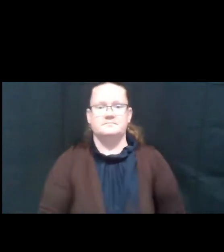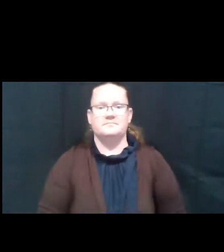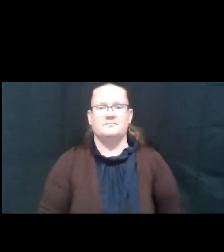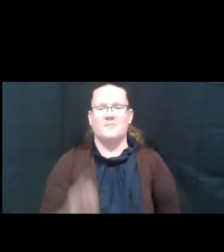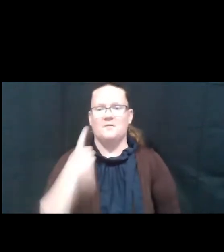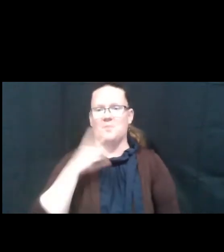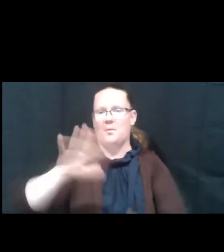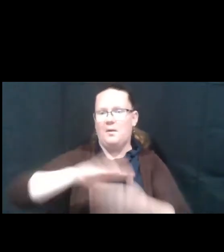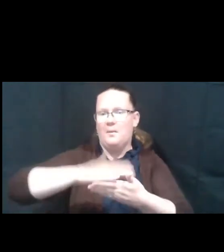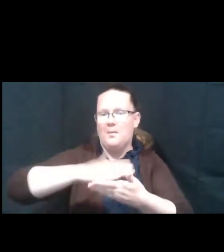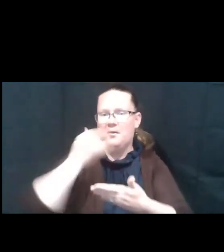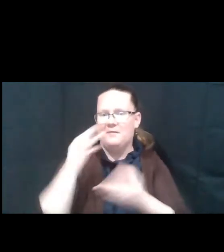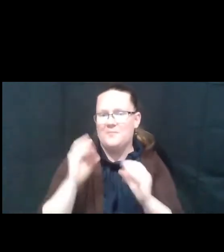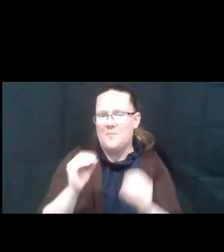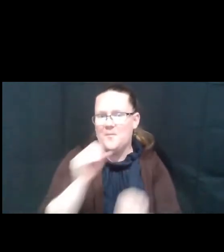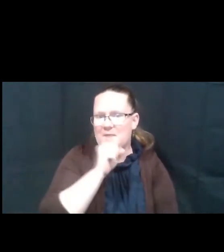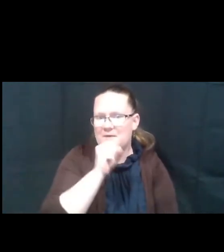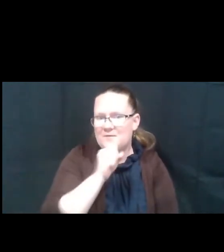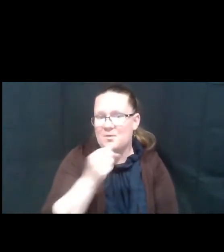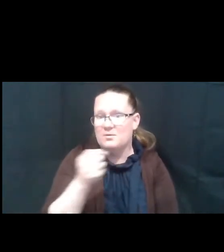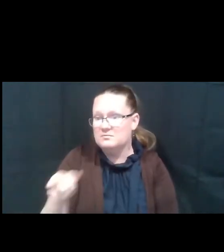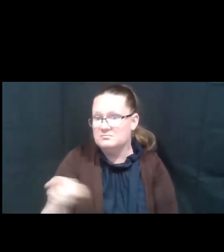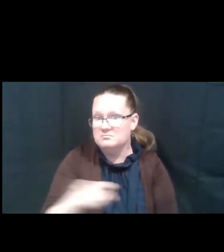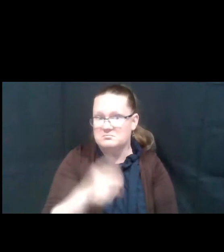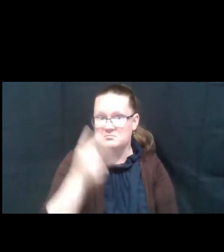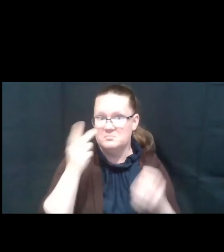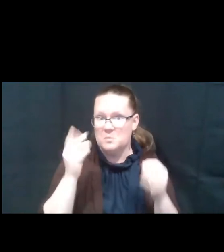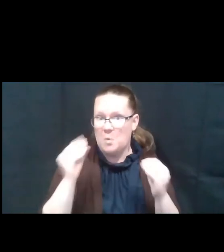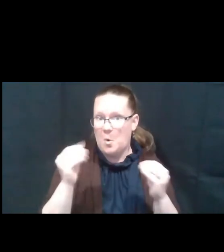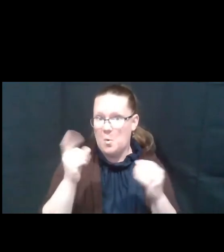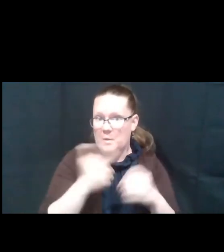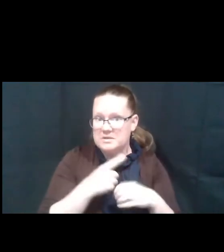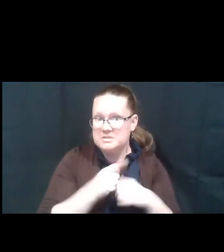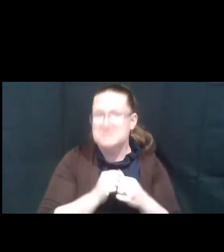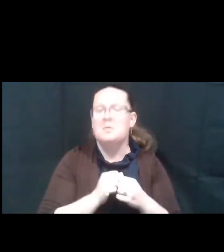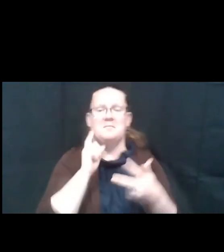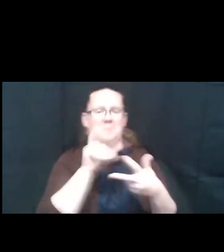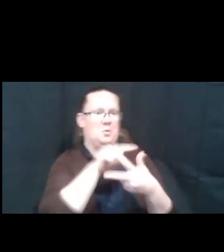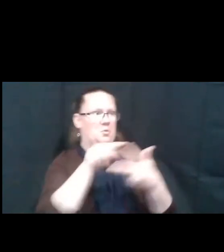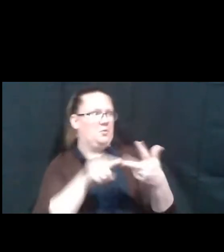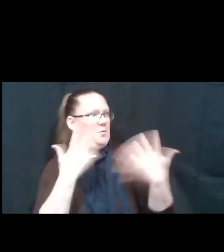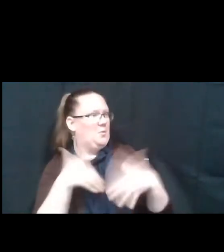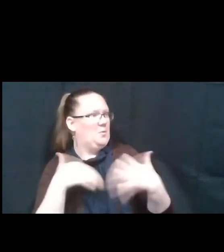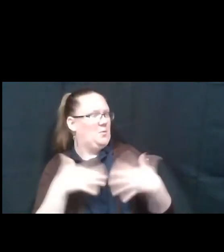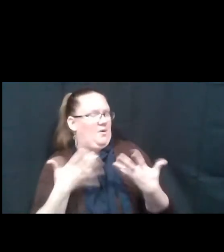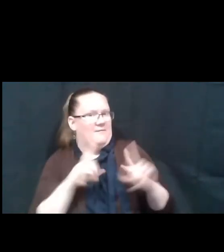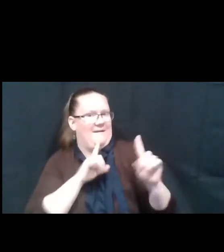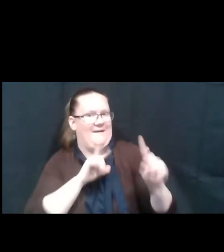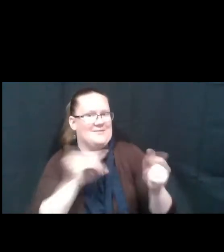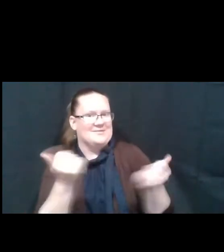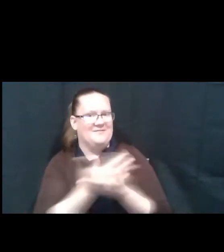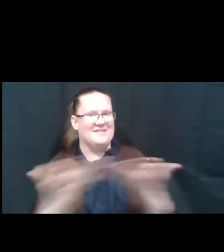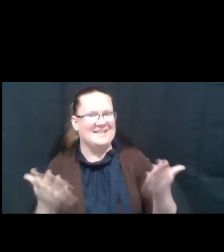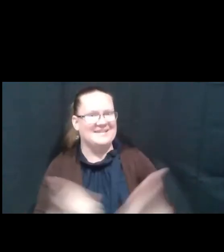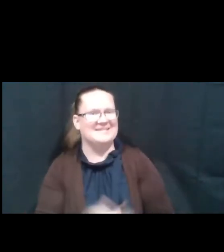that you're using. I don't see any questions. You guys have done a great job answering everything for everybody. Hey,